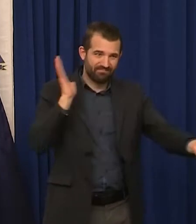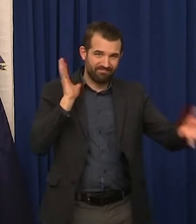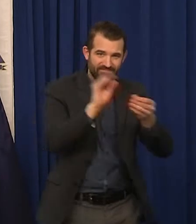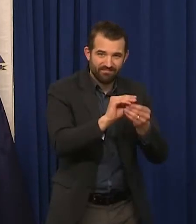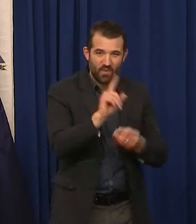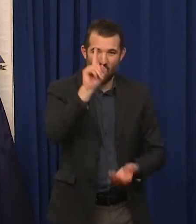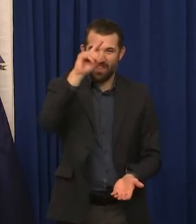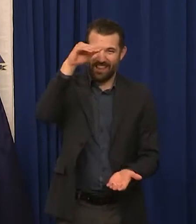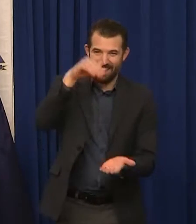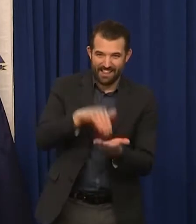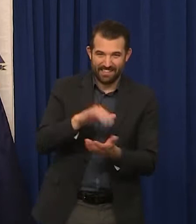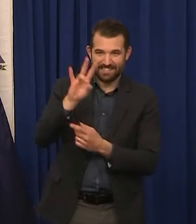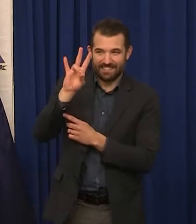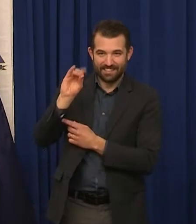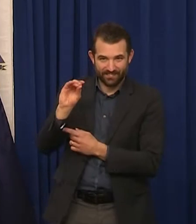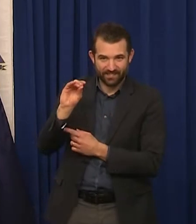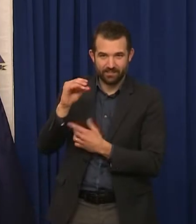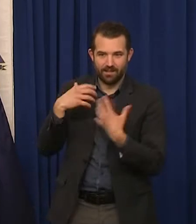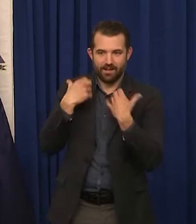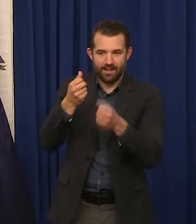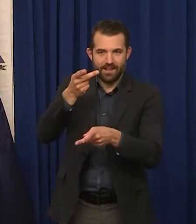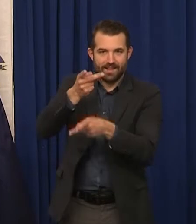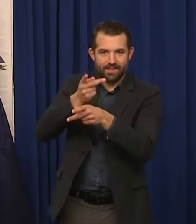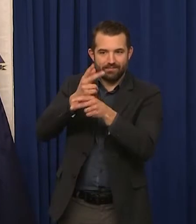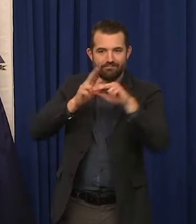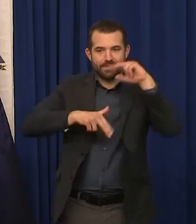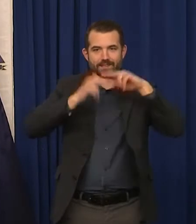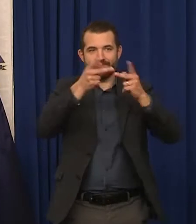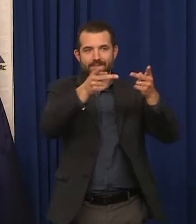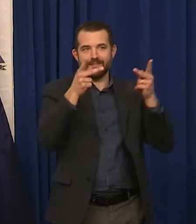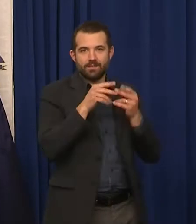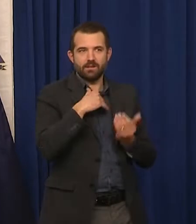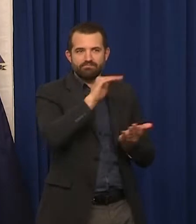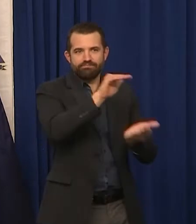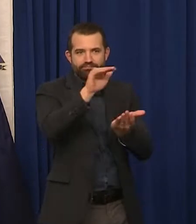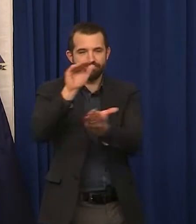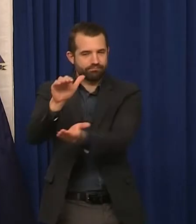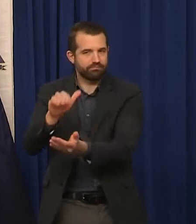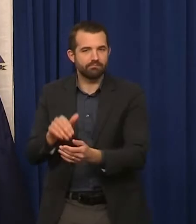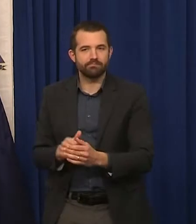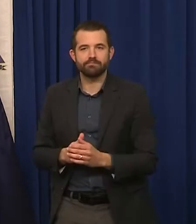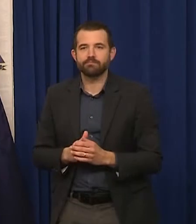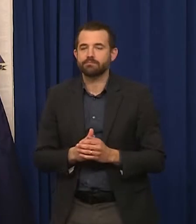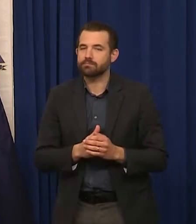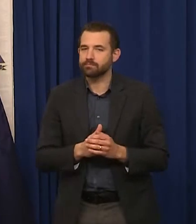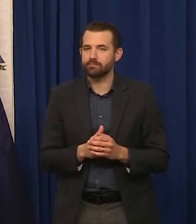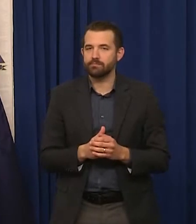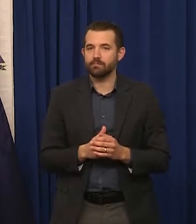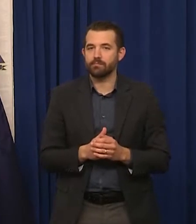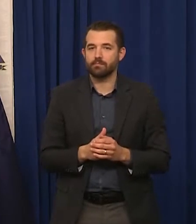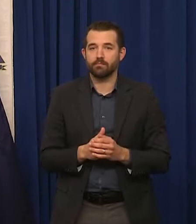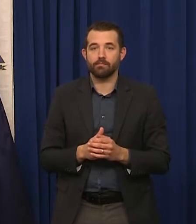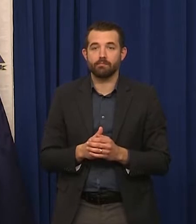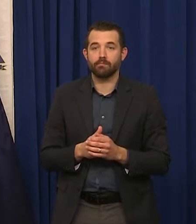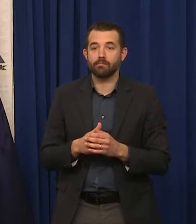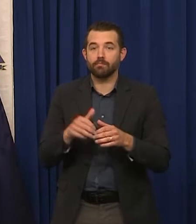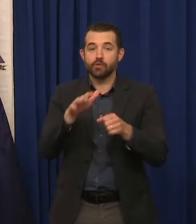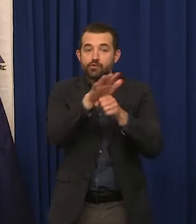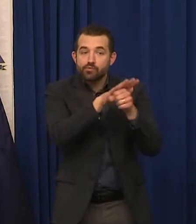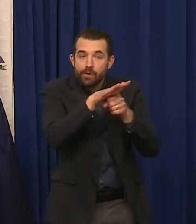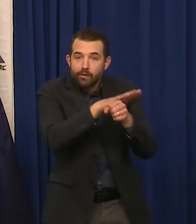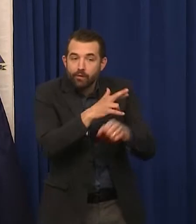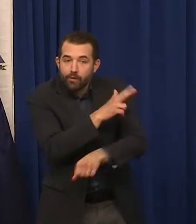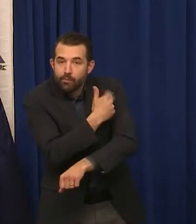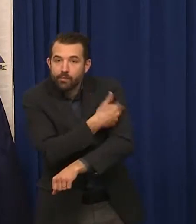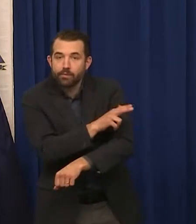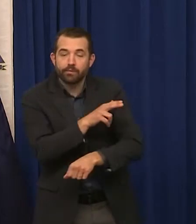healthcare facilities across the state that have received PPE. And this ranges from regional hospitals to local